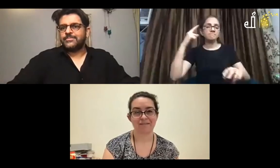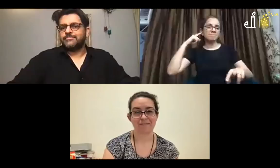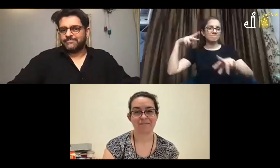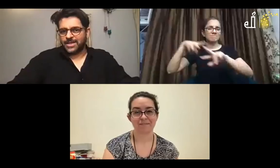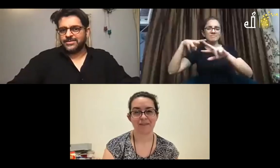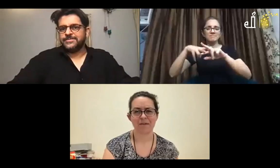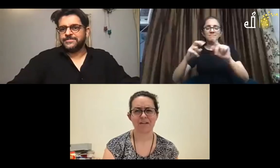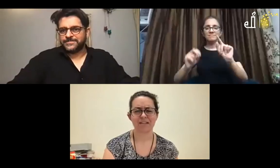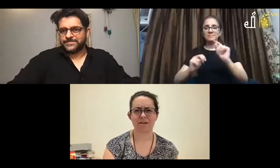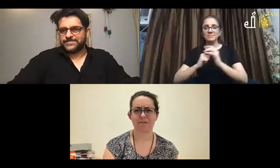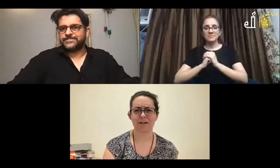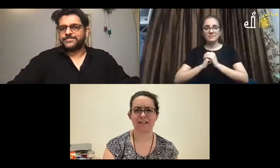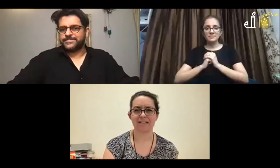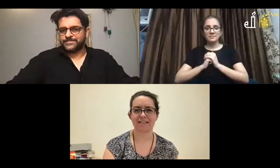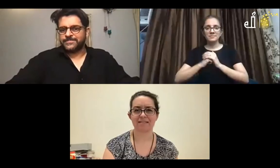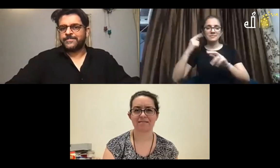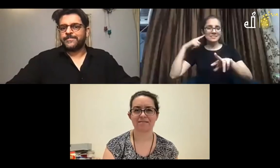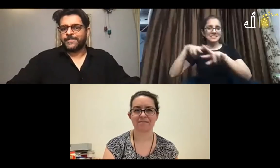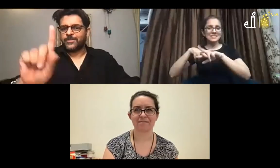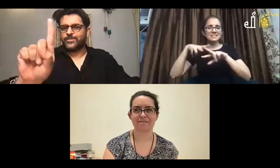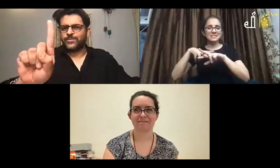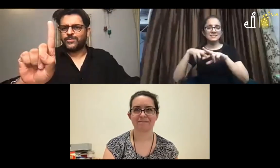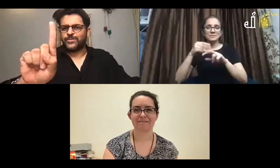I'm hearing some